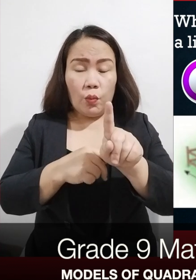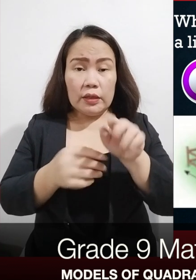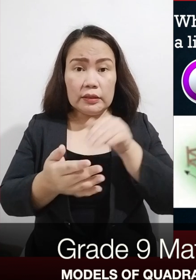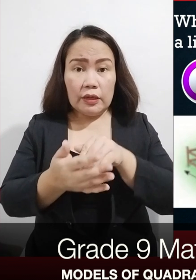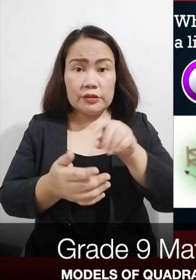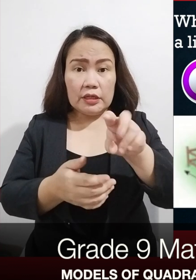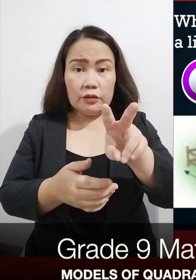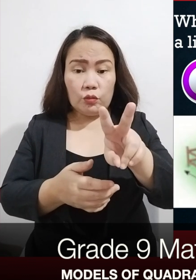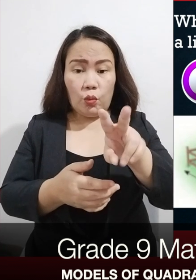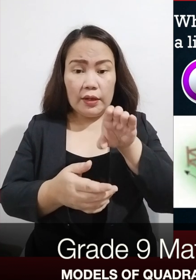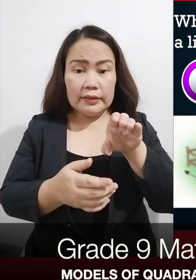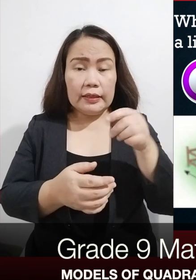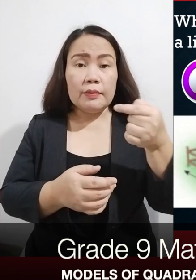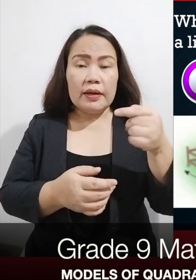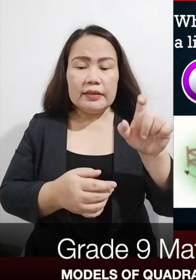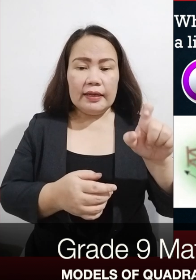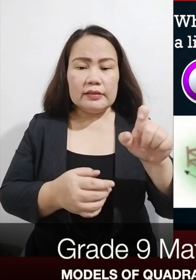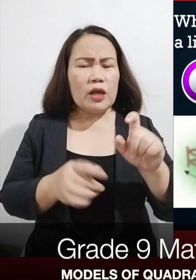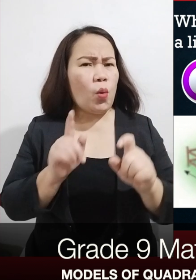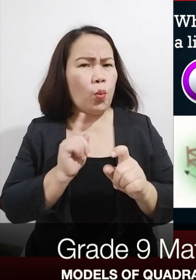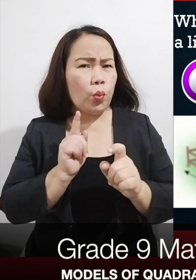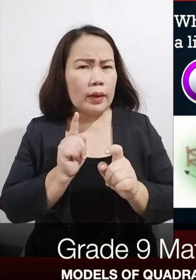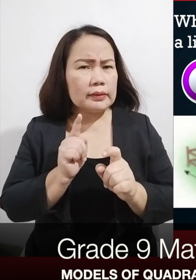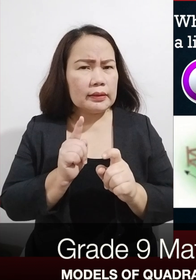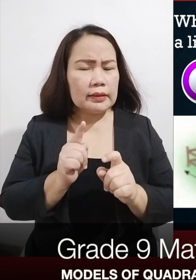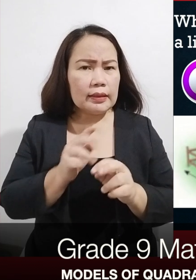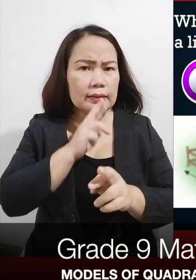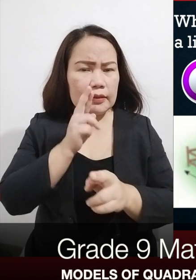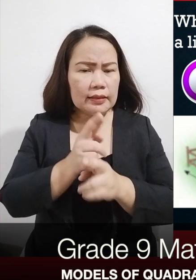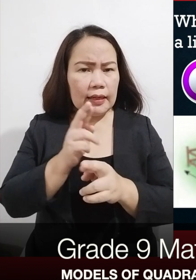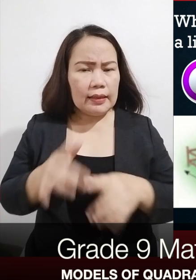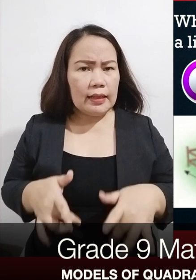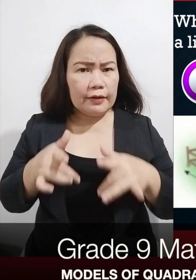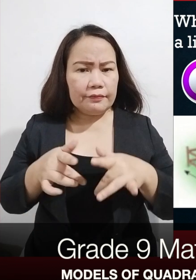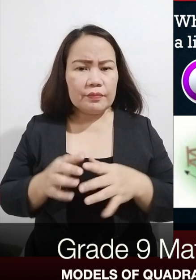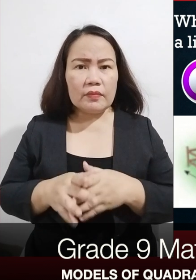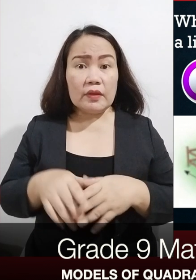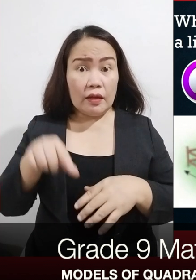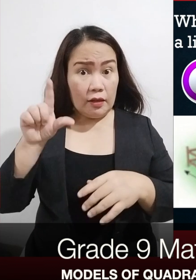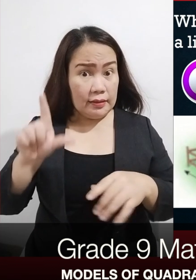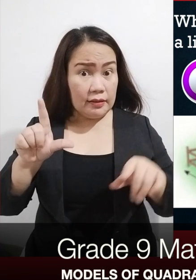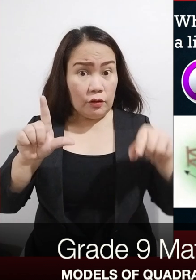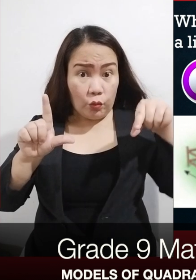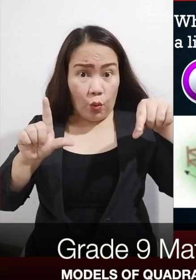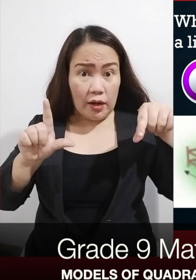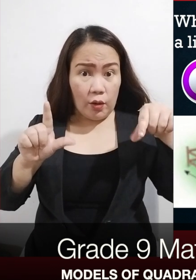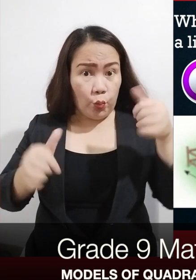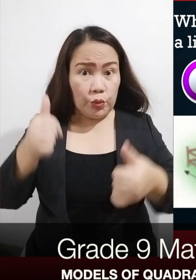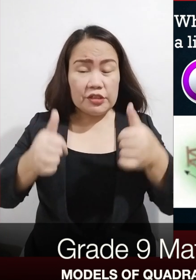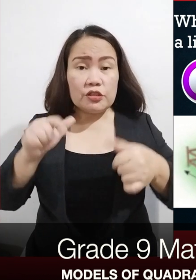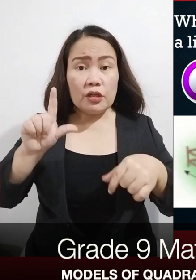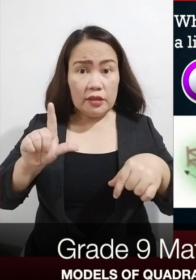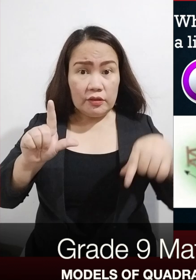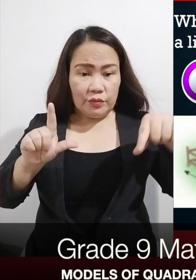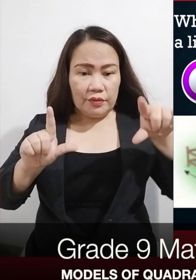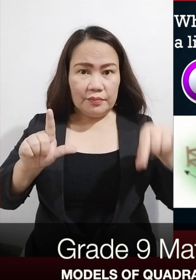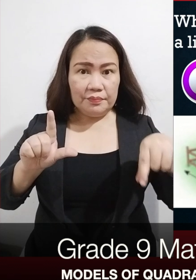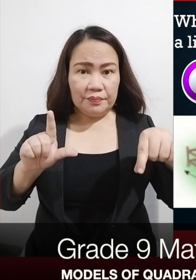X. So, this is what kind of real-life model? Is this a linear function or a quadratic function?